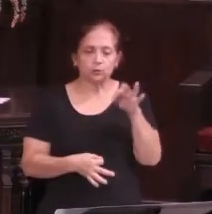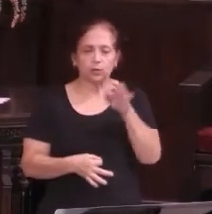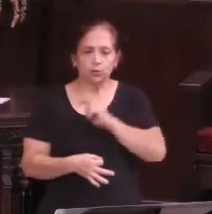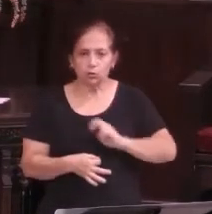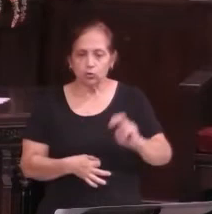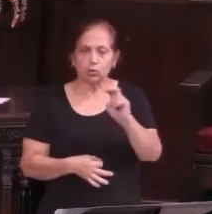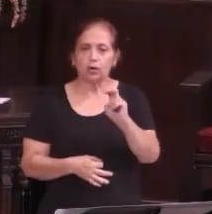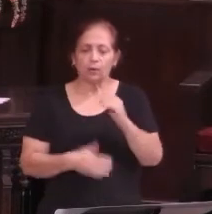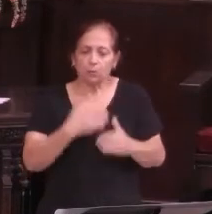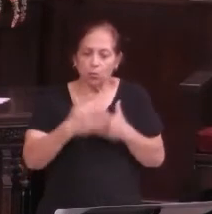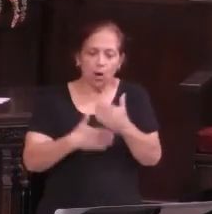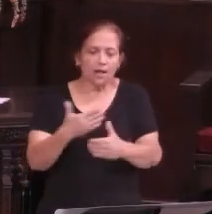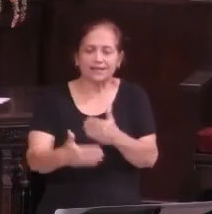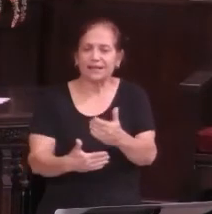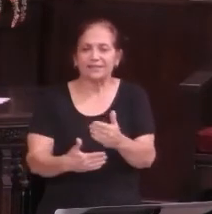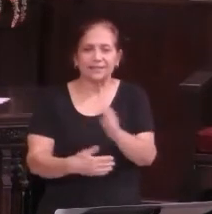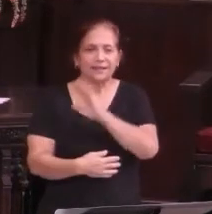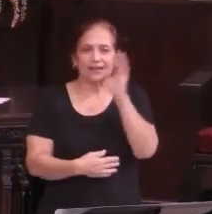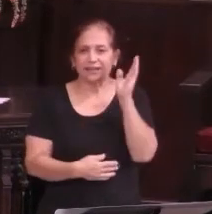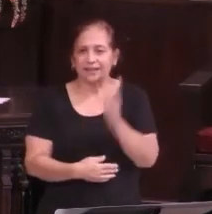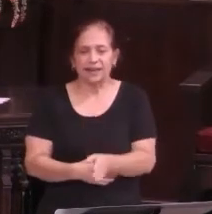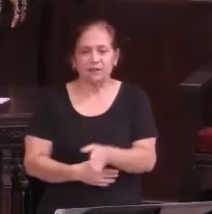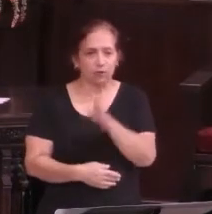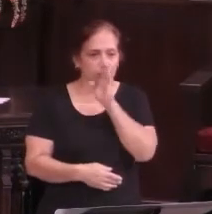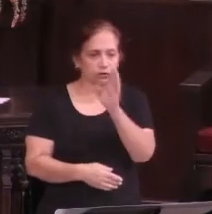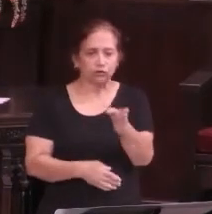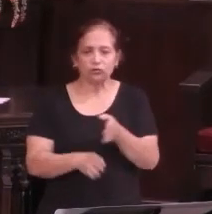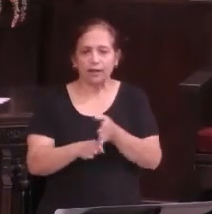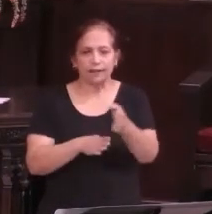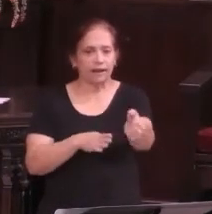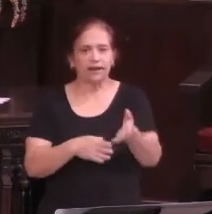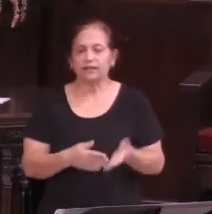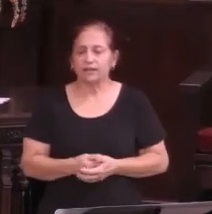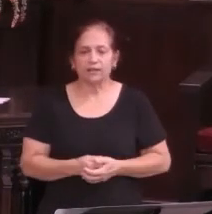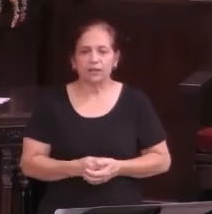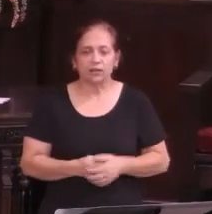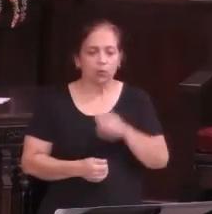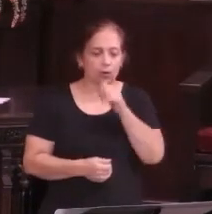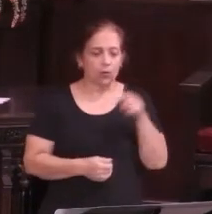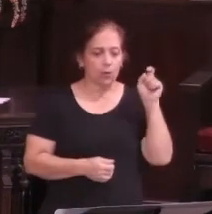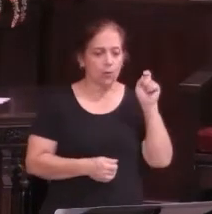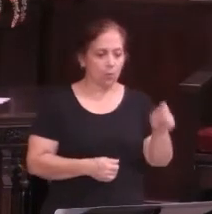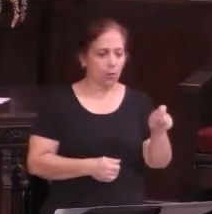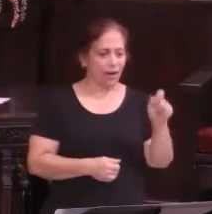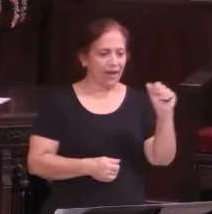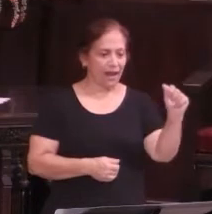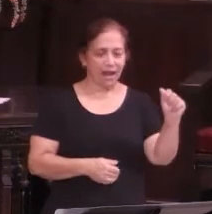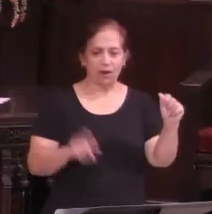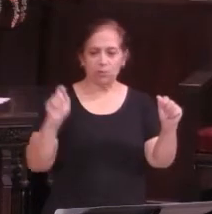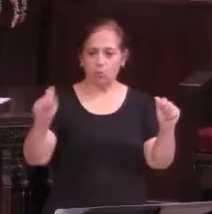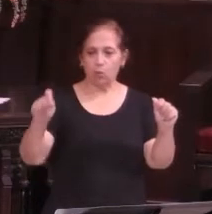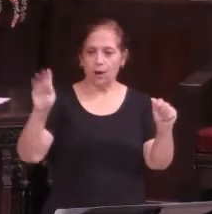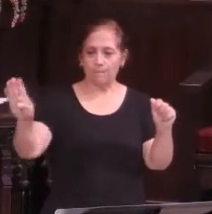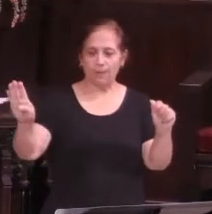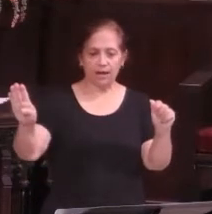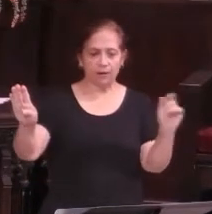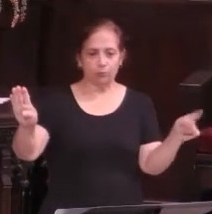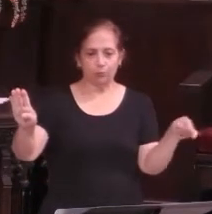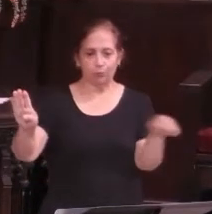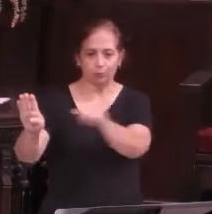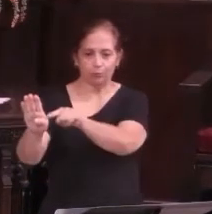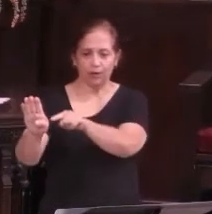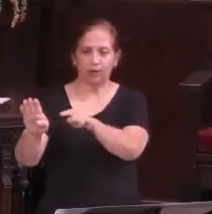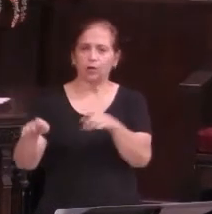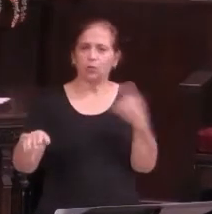one. The process is never a straight line. We don't go from point A to point B without lots